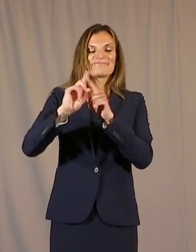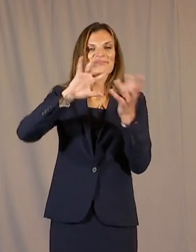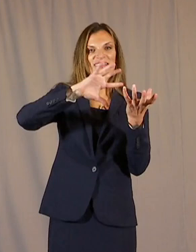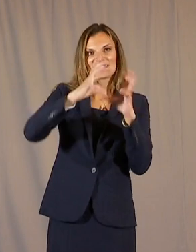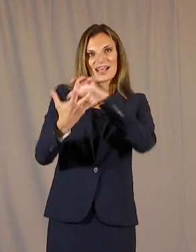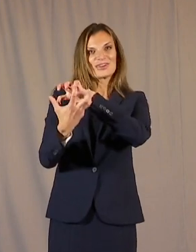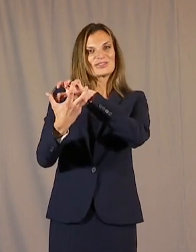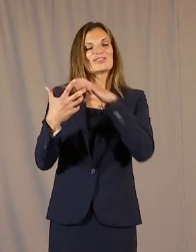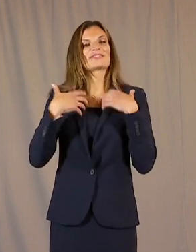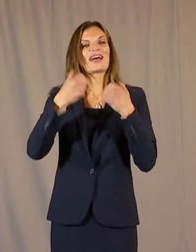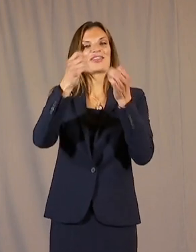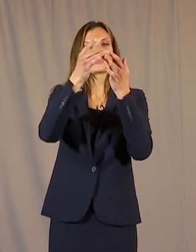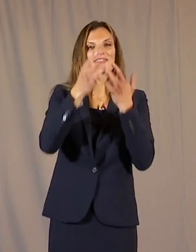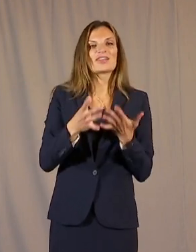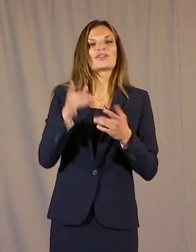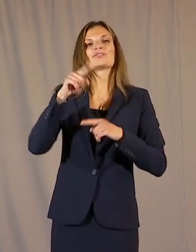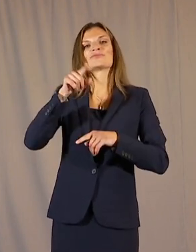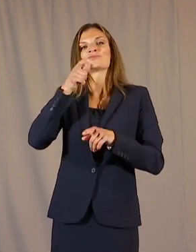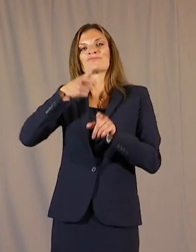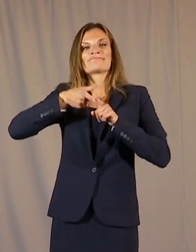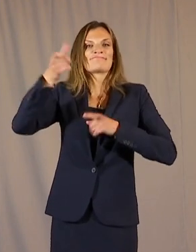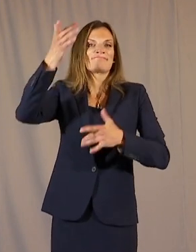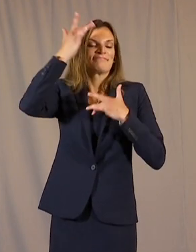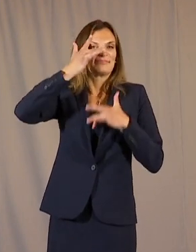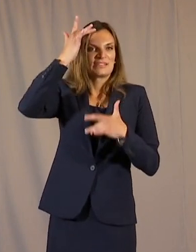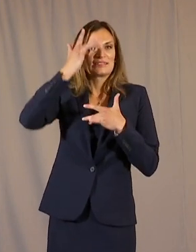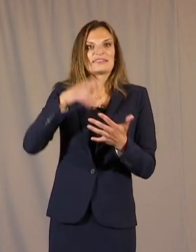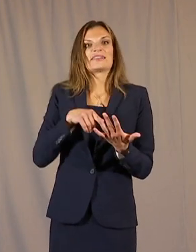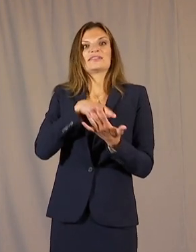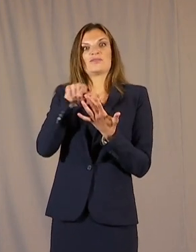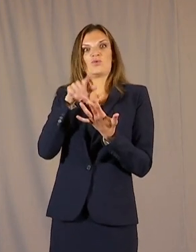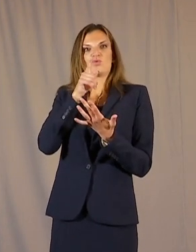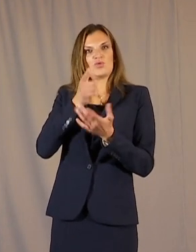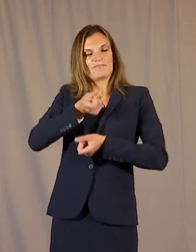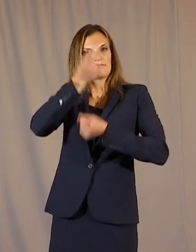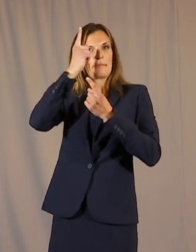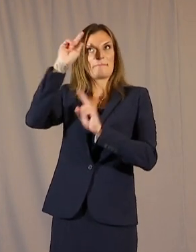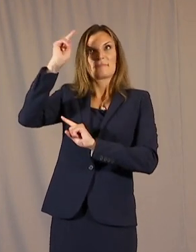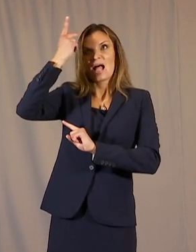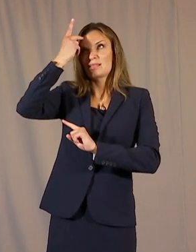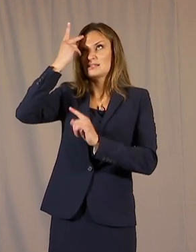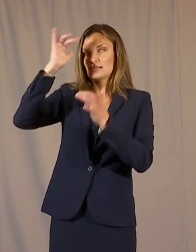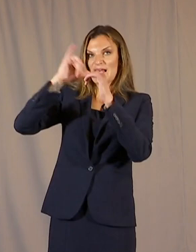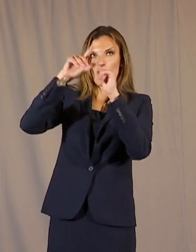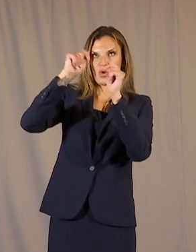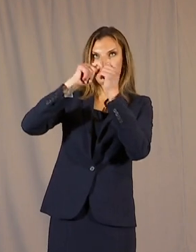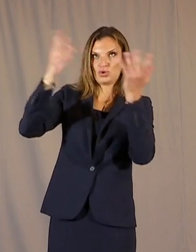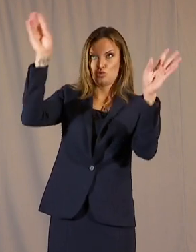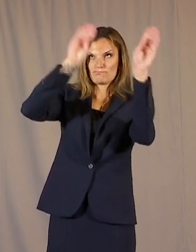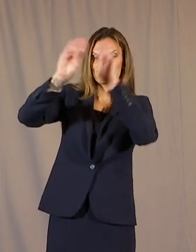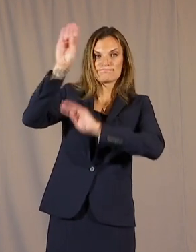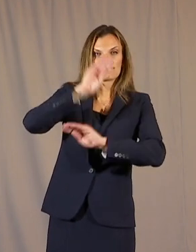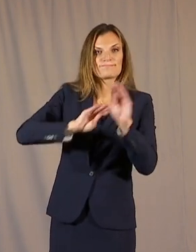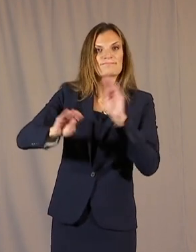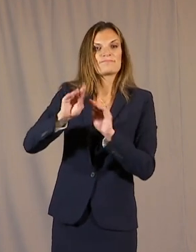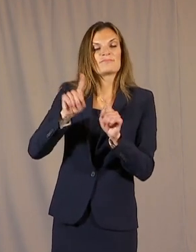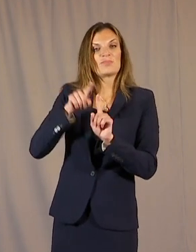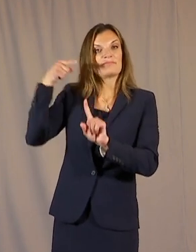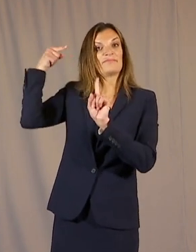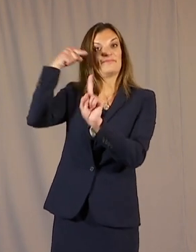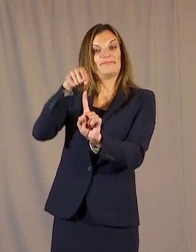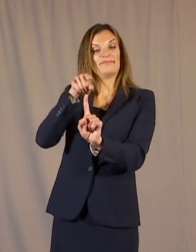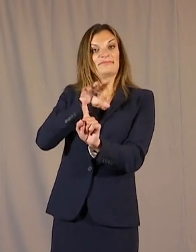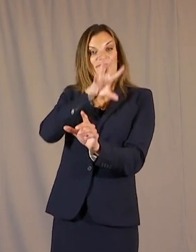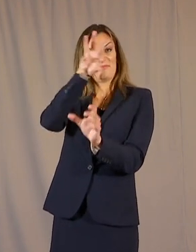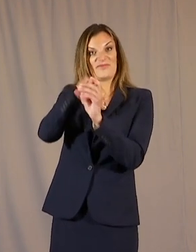leaders, epidemiologists, people who understand the politics coming together and to be zeroing in on how do we